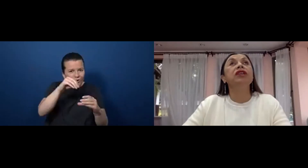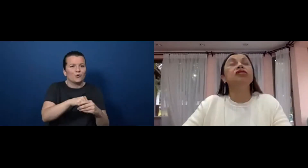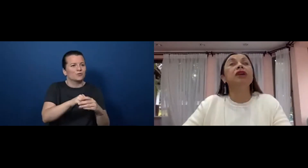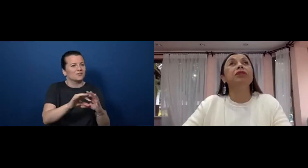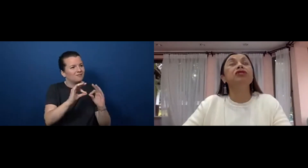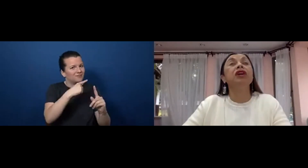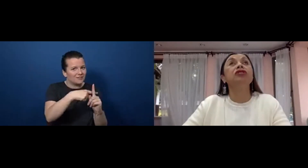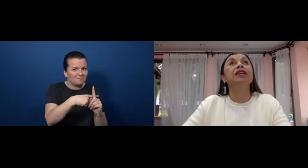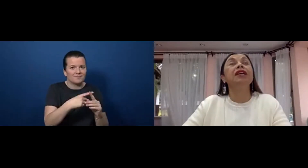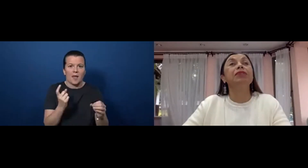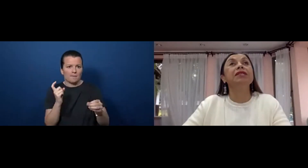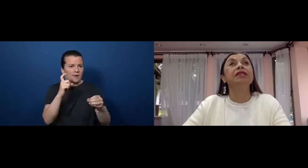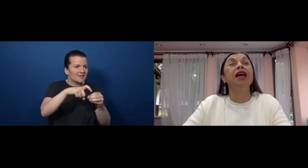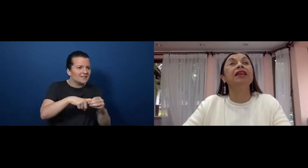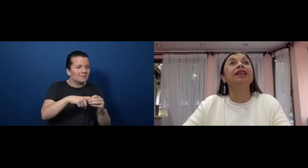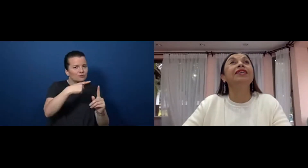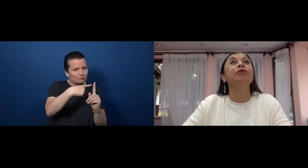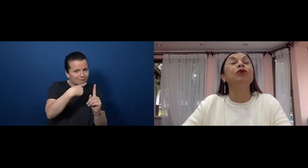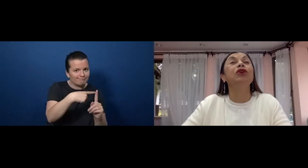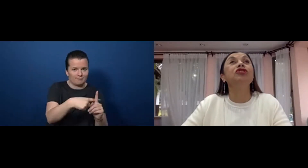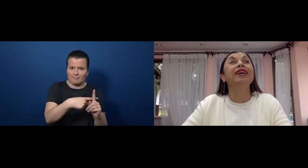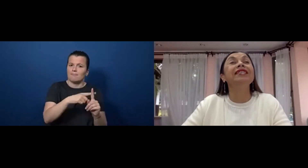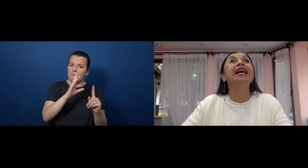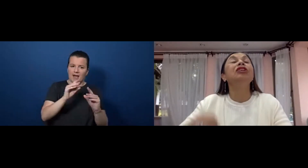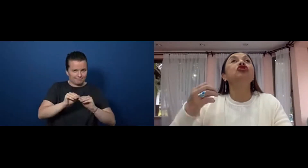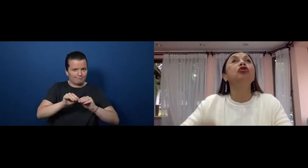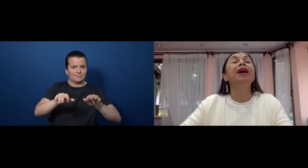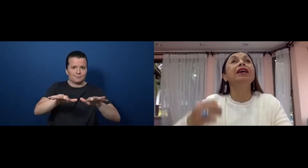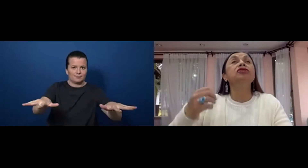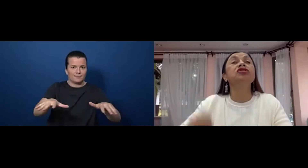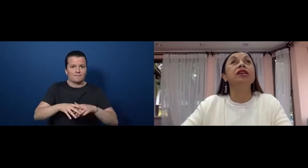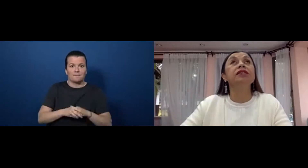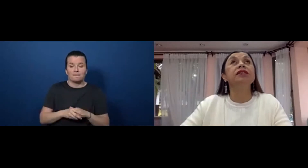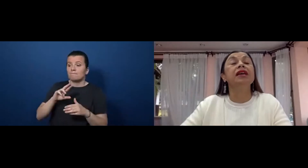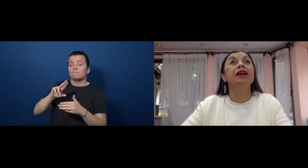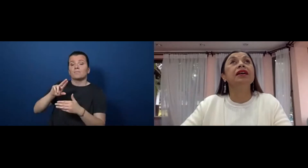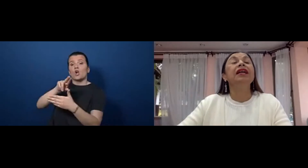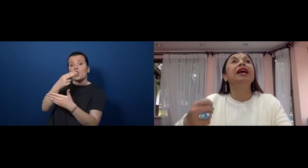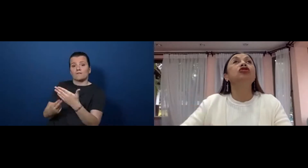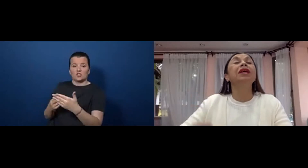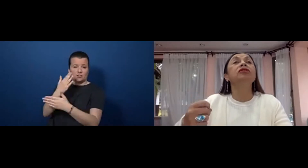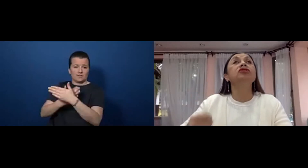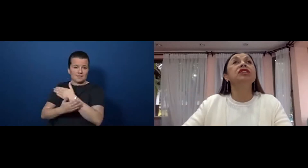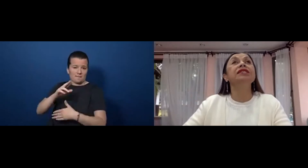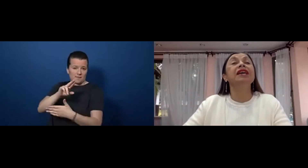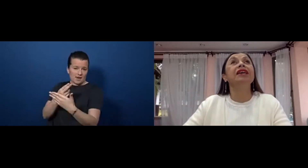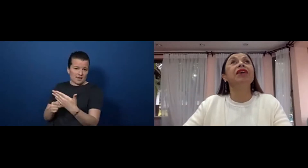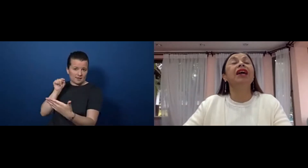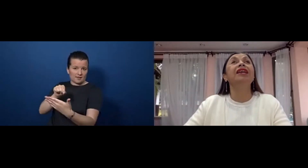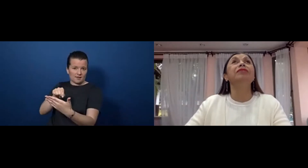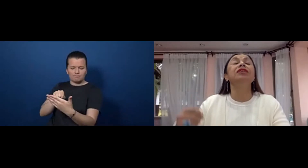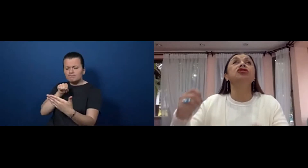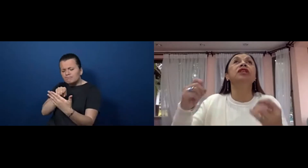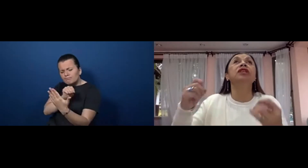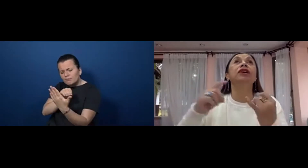language used in the Convention on the Rights of Persons with Handicaps, Article 8, talks about awareness,